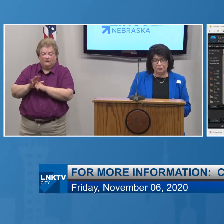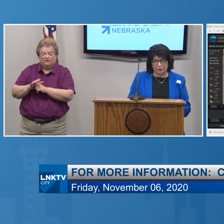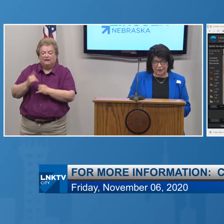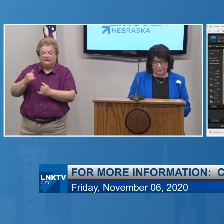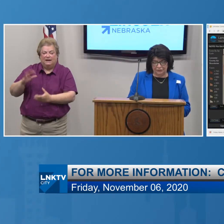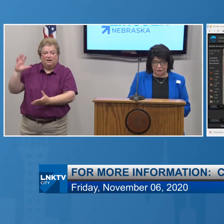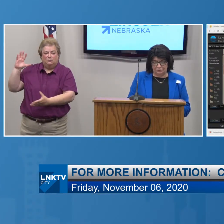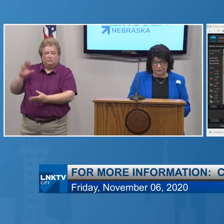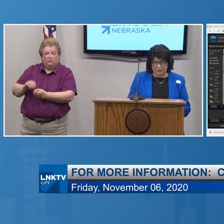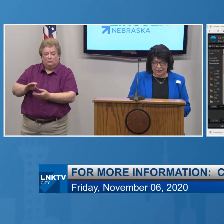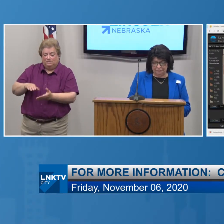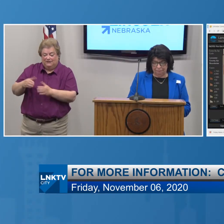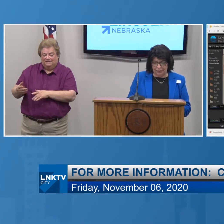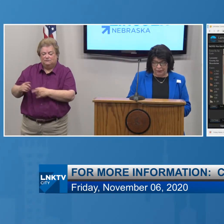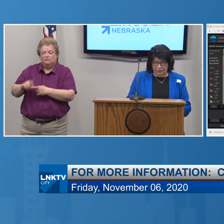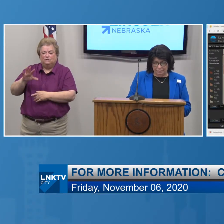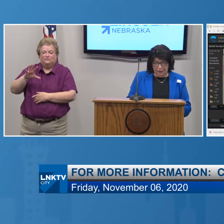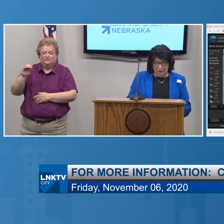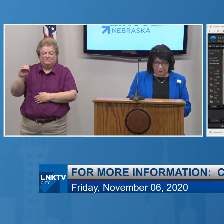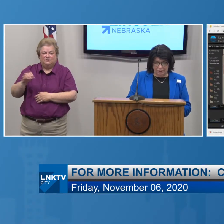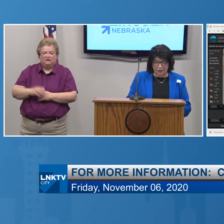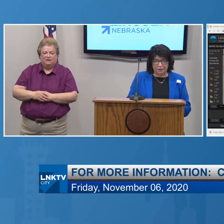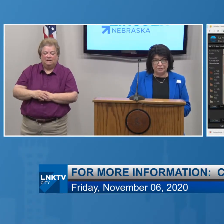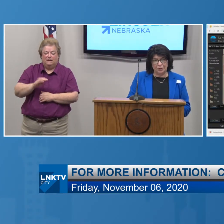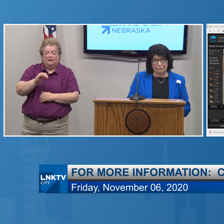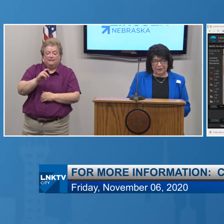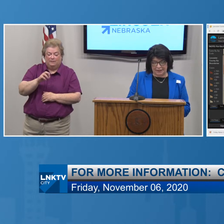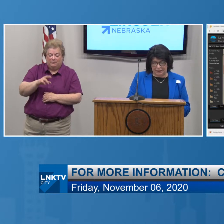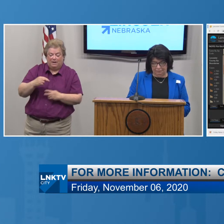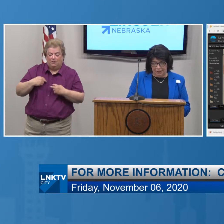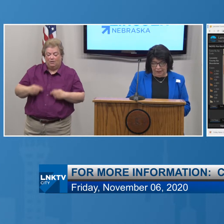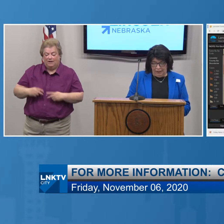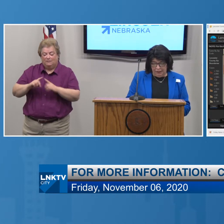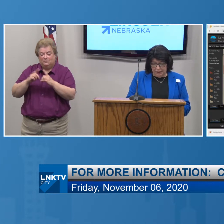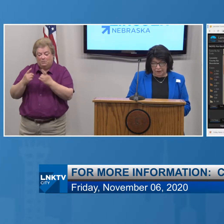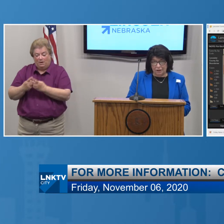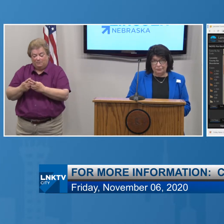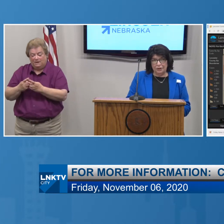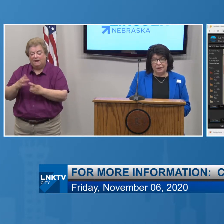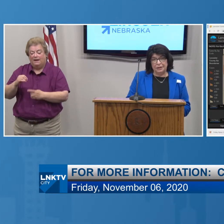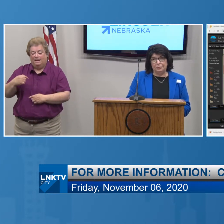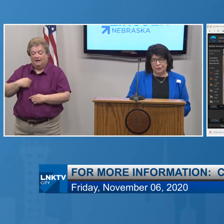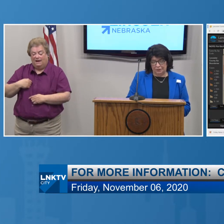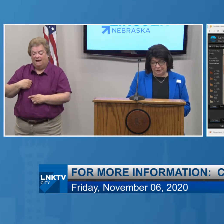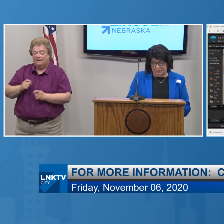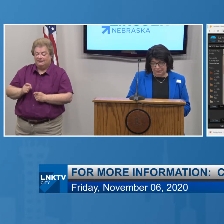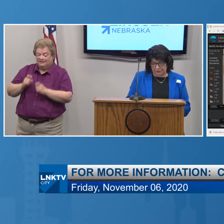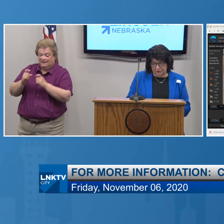total number of deaths to 50. The mayor, our health department team, and I offer our